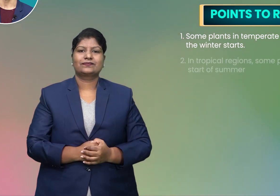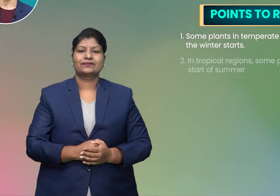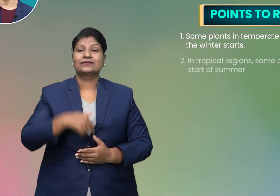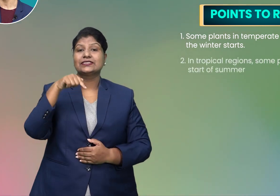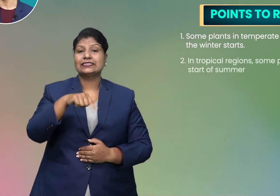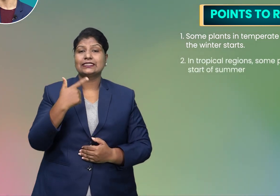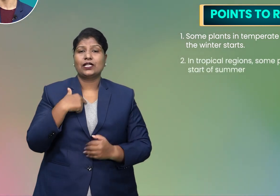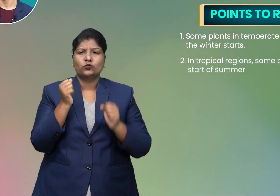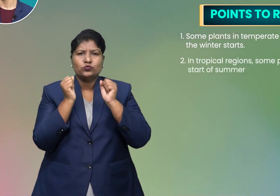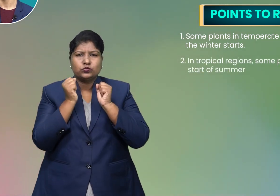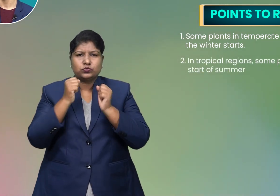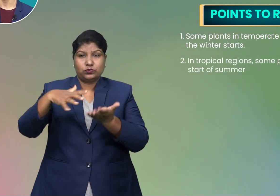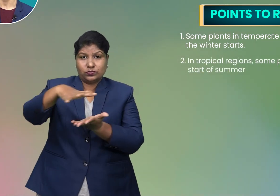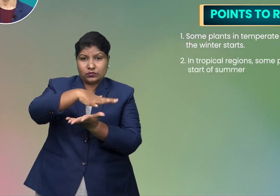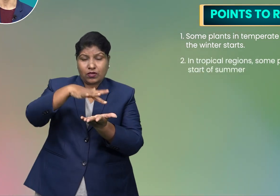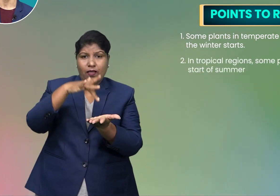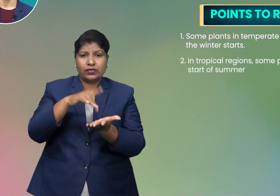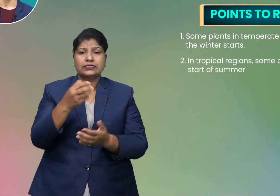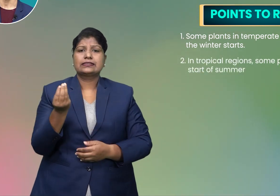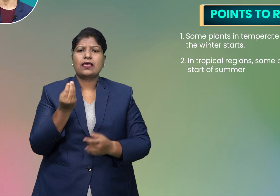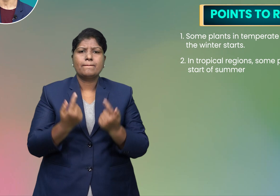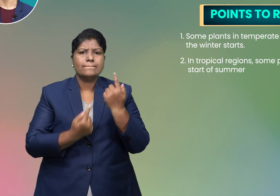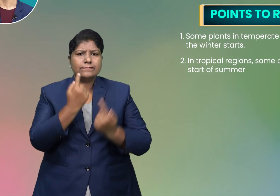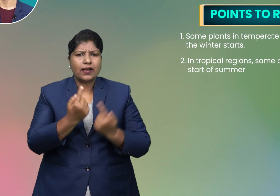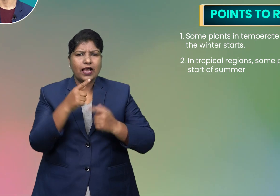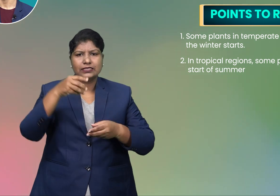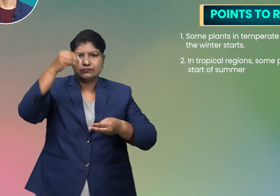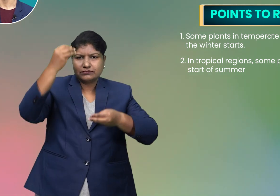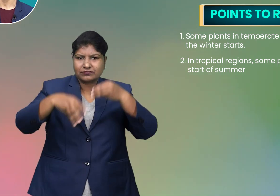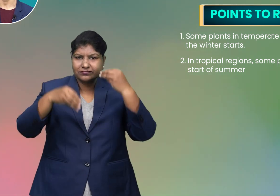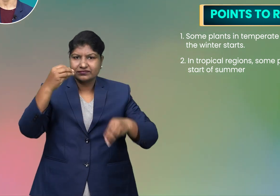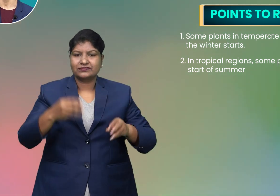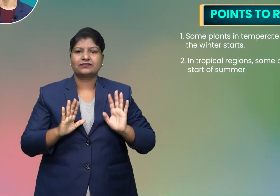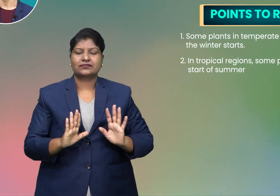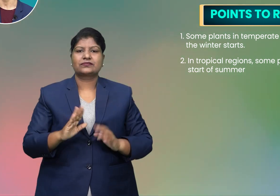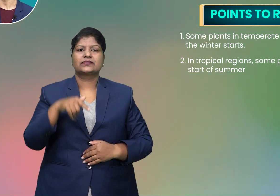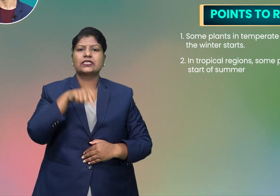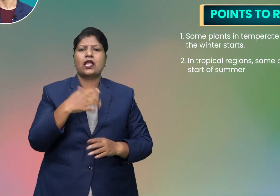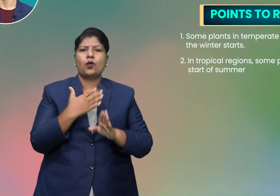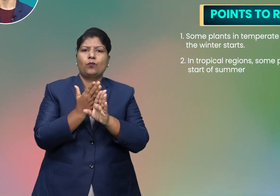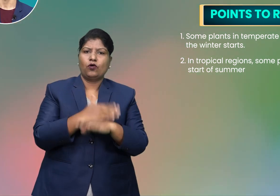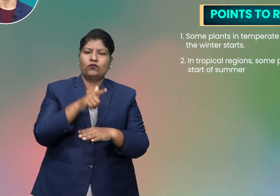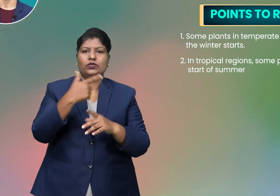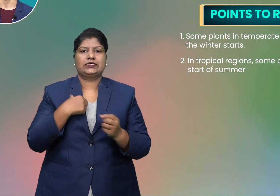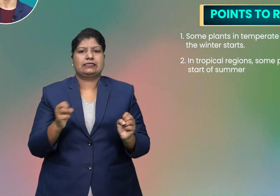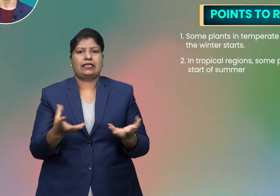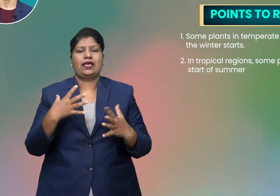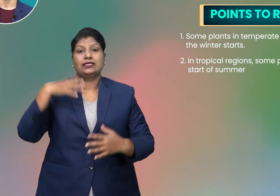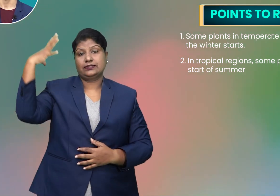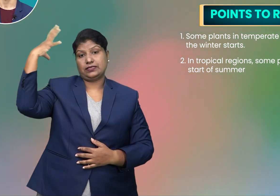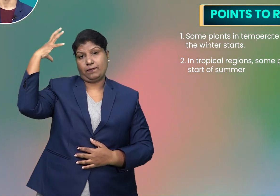In tropical regions, some plants shed their leaves before the start of summer.